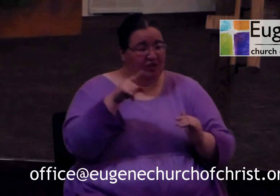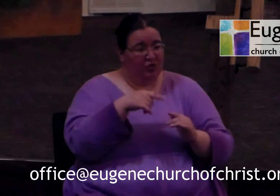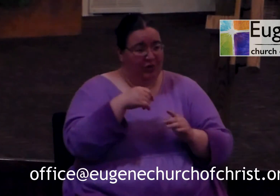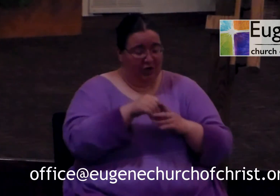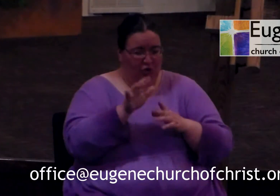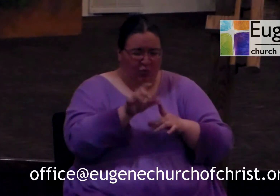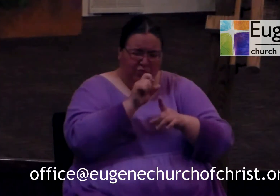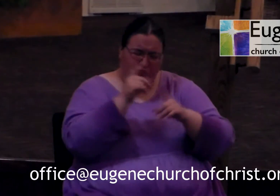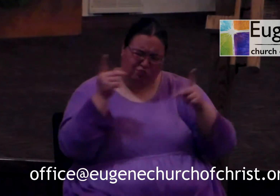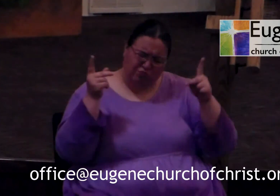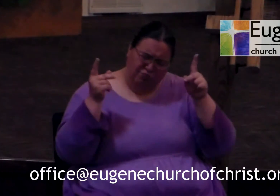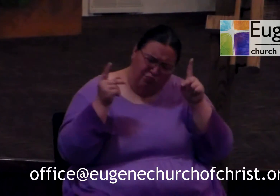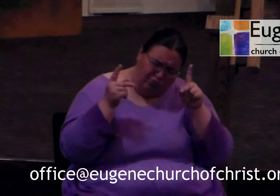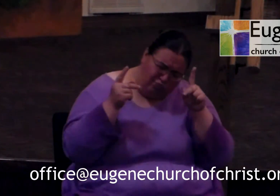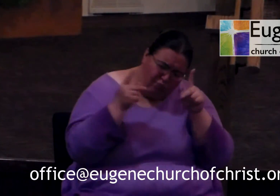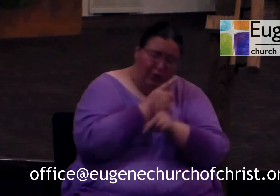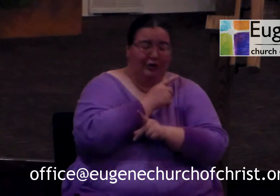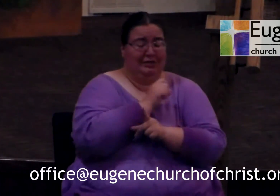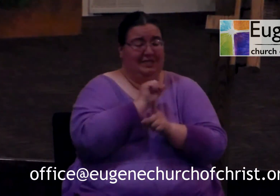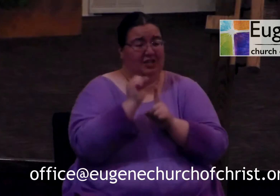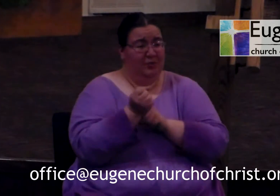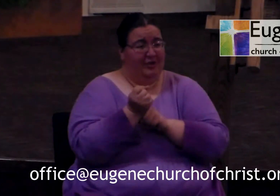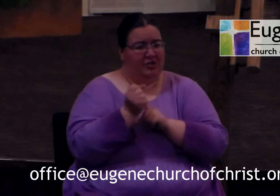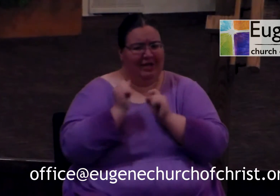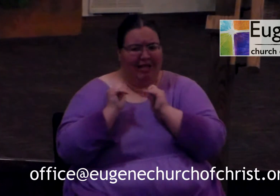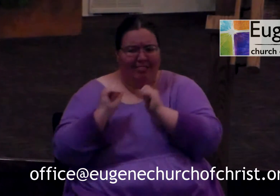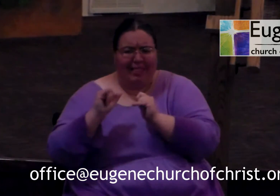this moment, you can still come back.